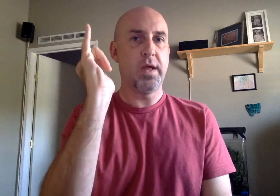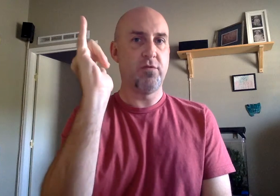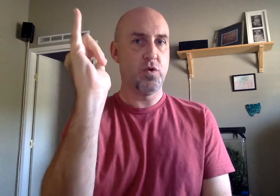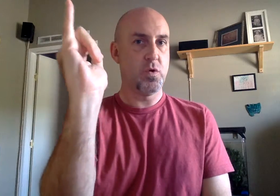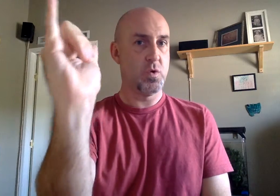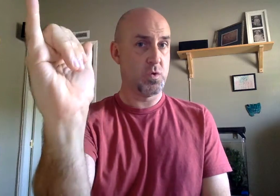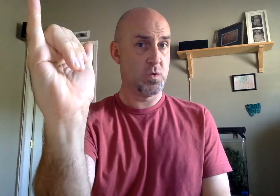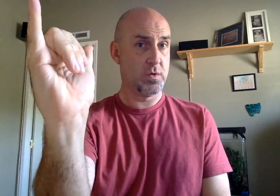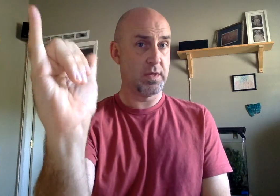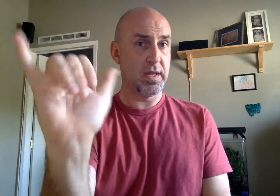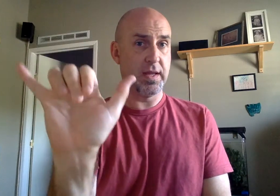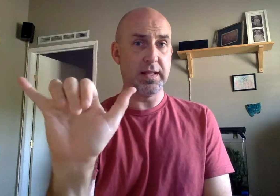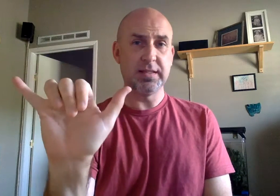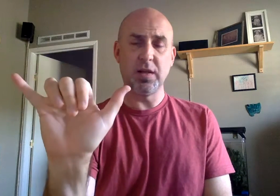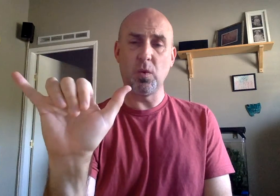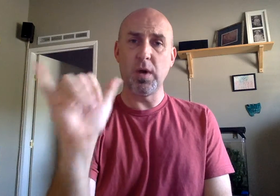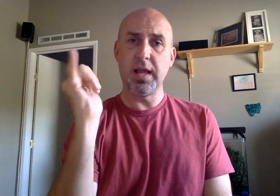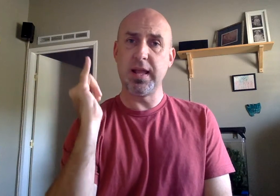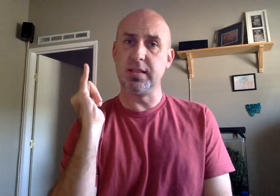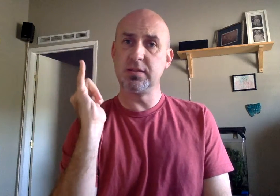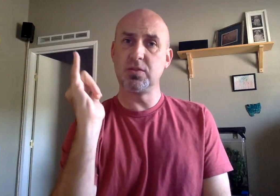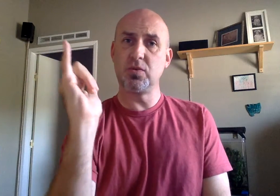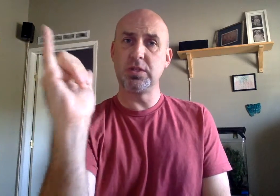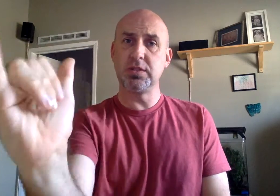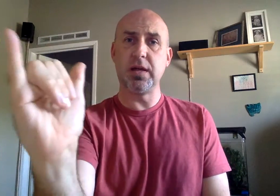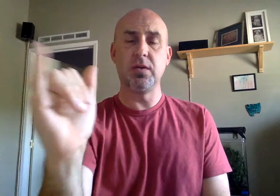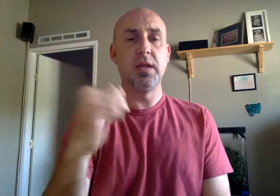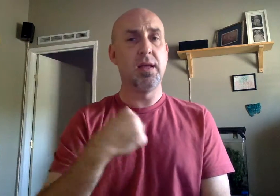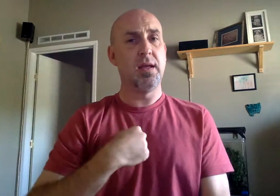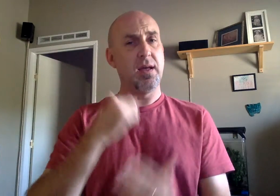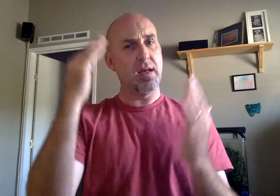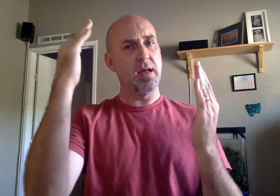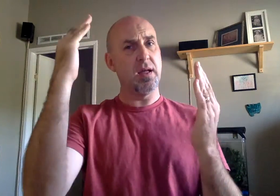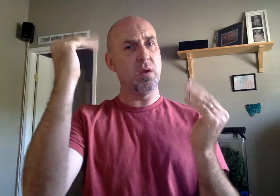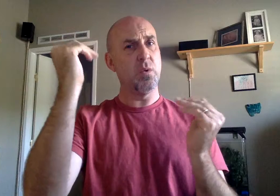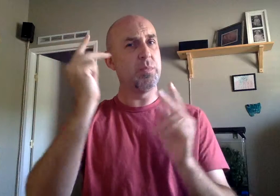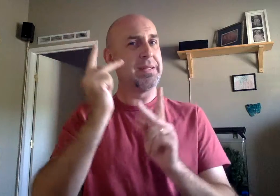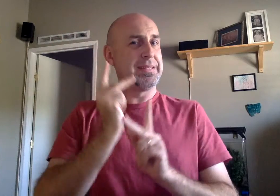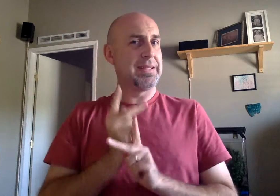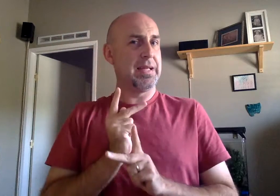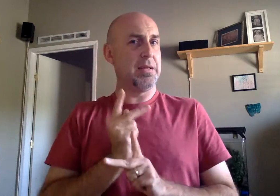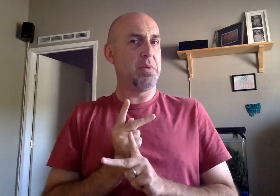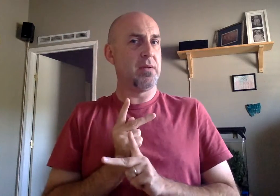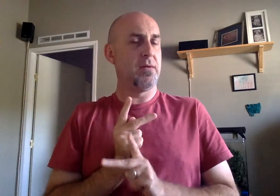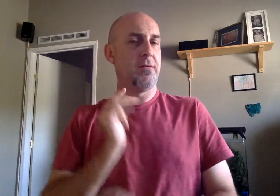forever. Okay, and that's like a Y hand that stretches out. I hope keep.